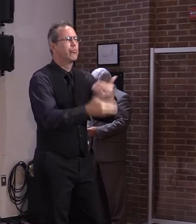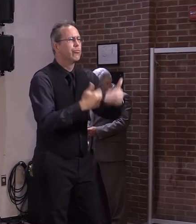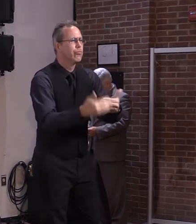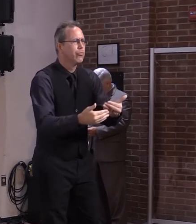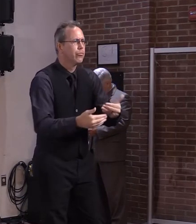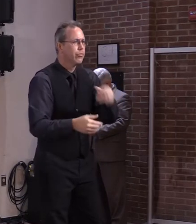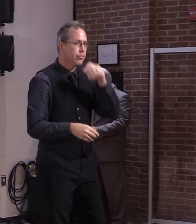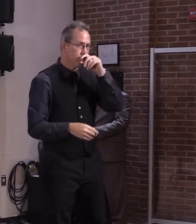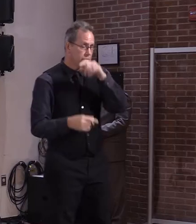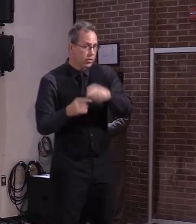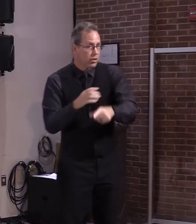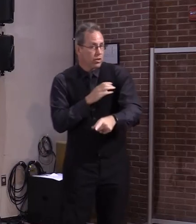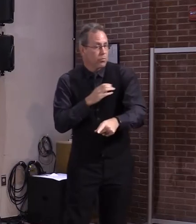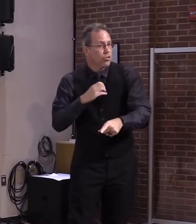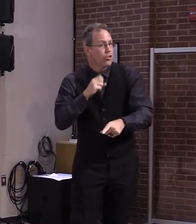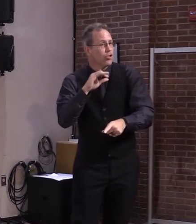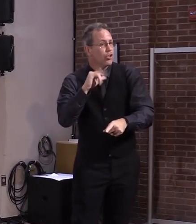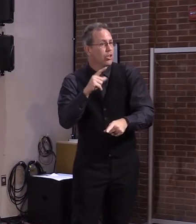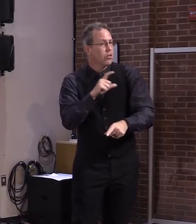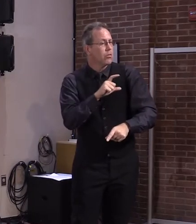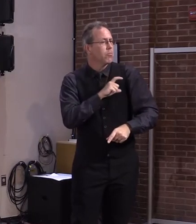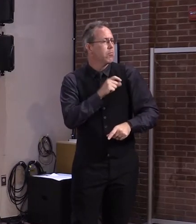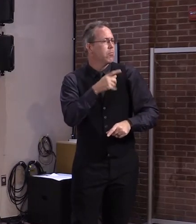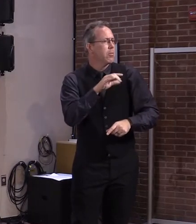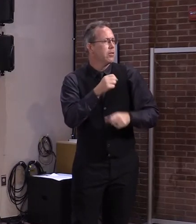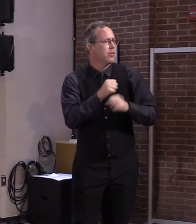to describe. Thanks, Governor. No, nothing to add.